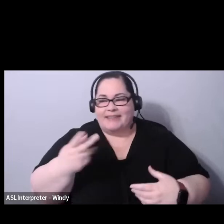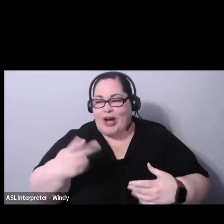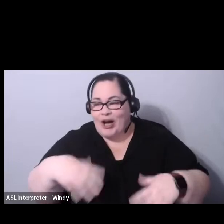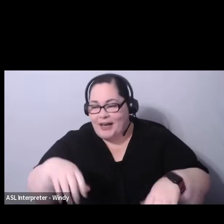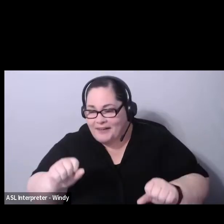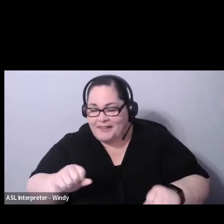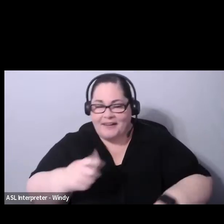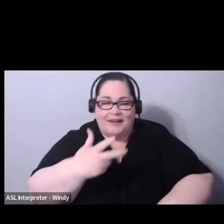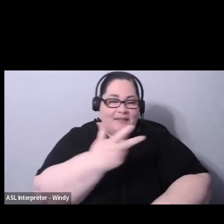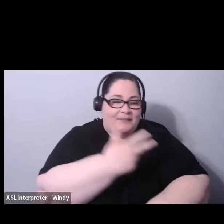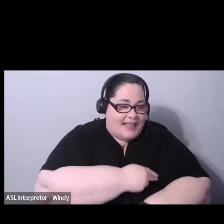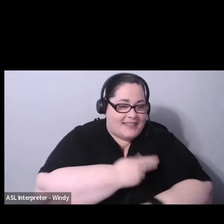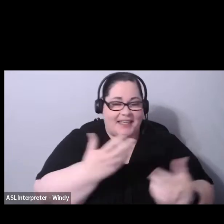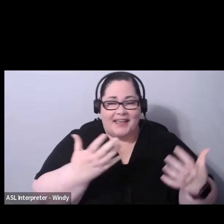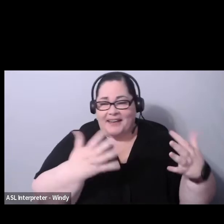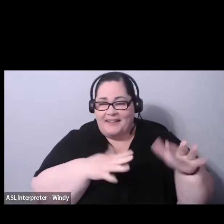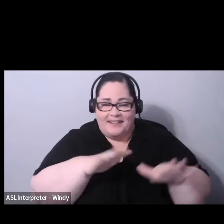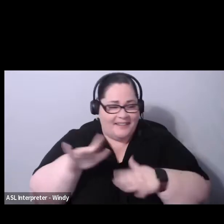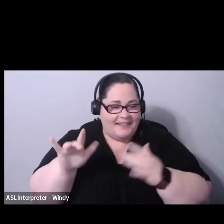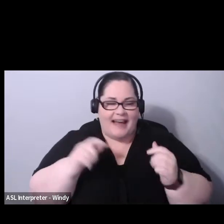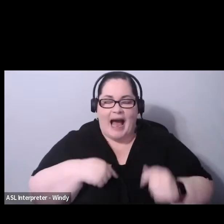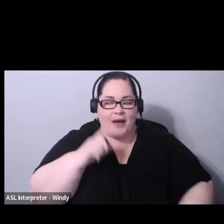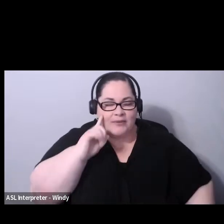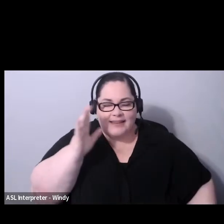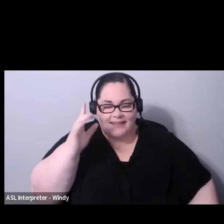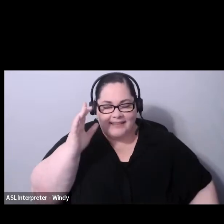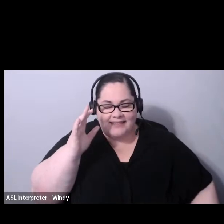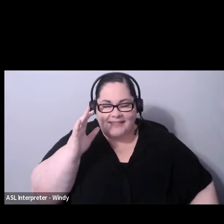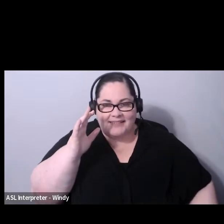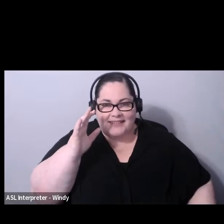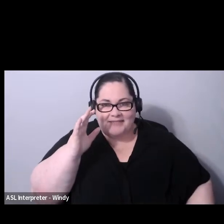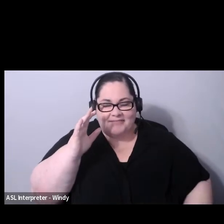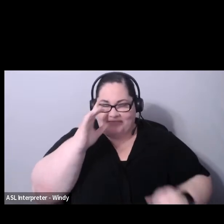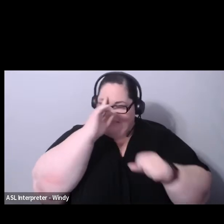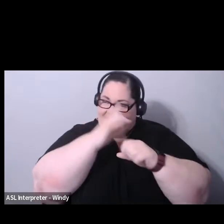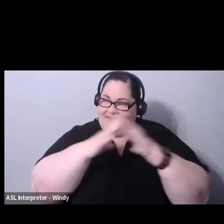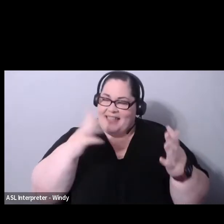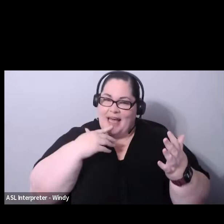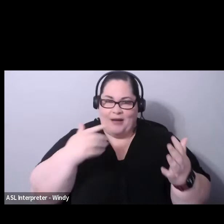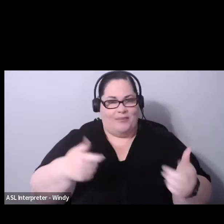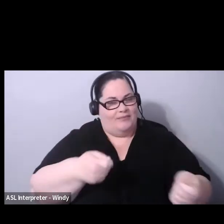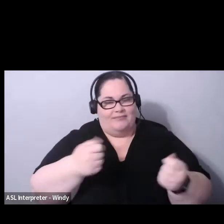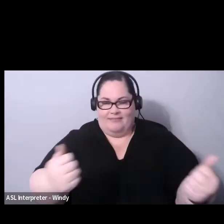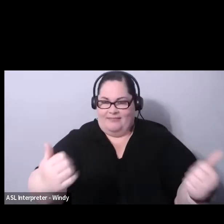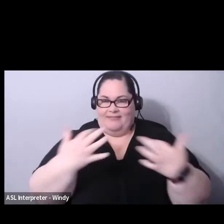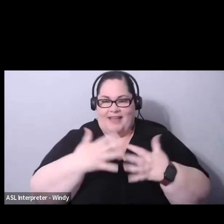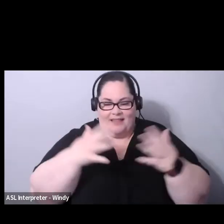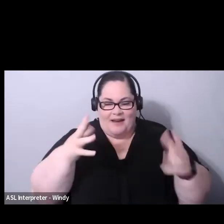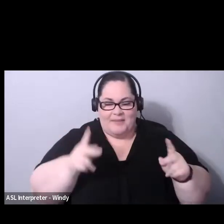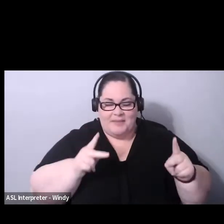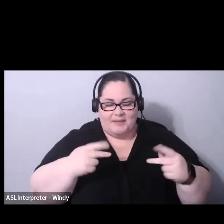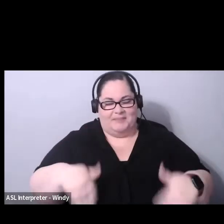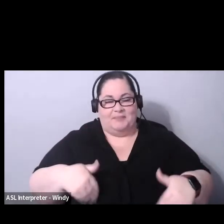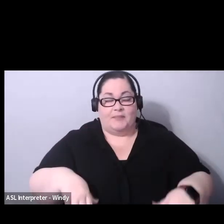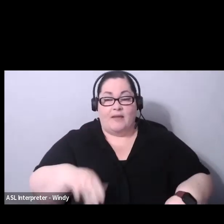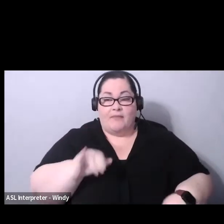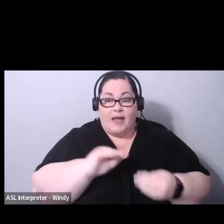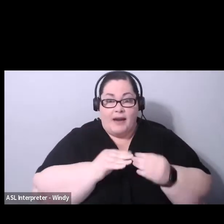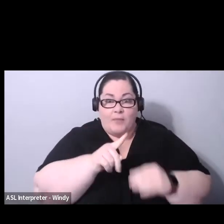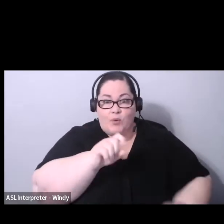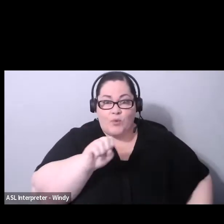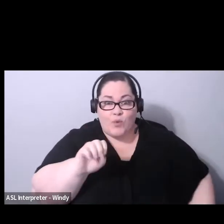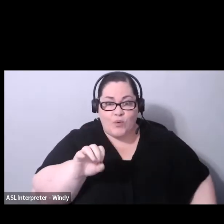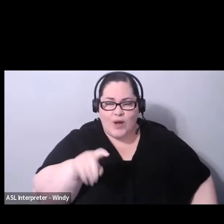and a vaccine, that I would think that that would have really drawn in a lot of people. The number that you threw out, I